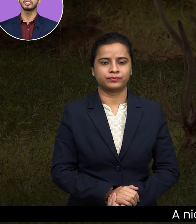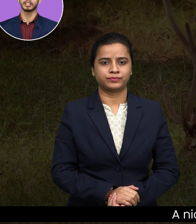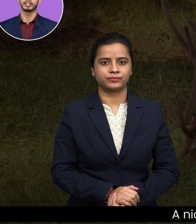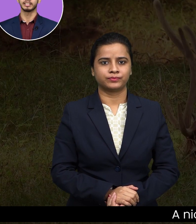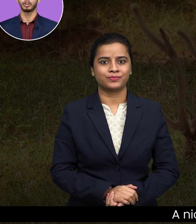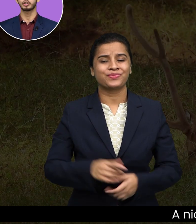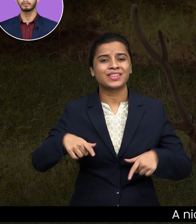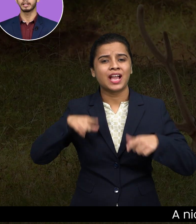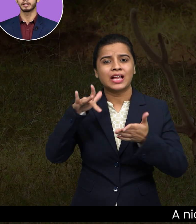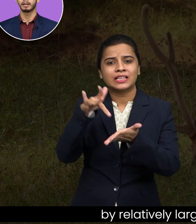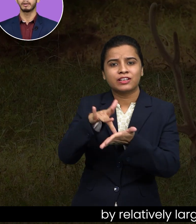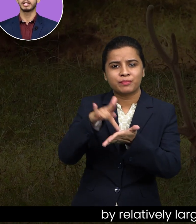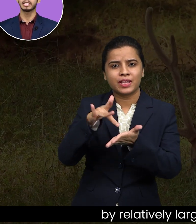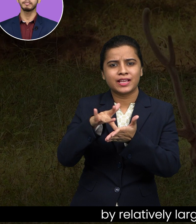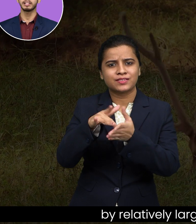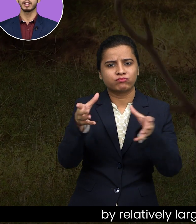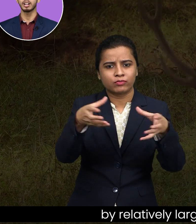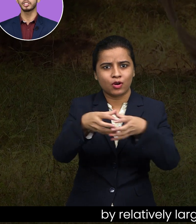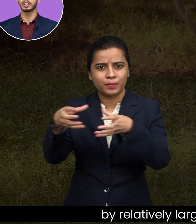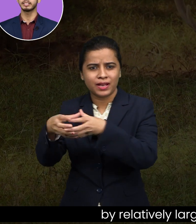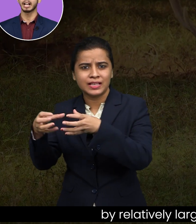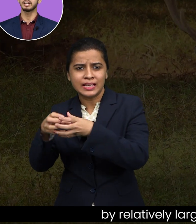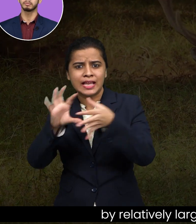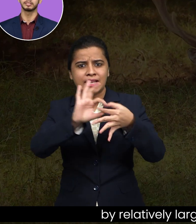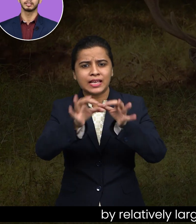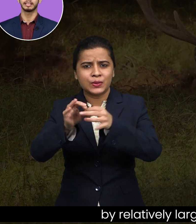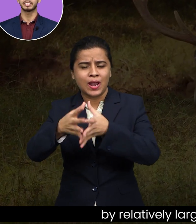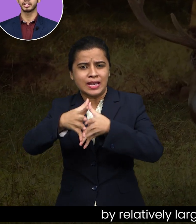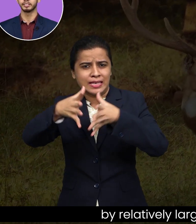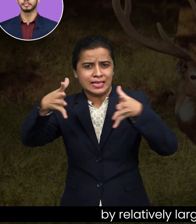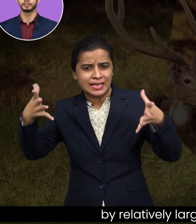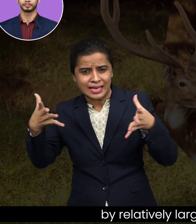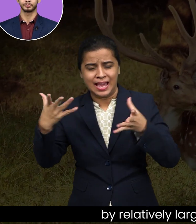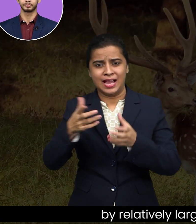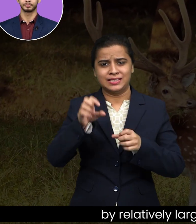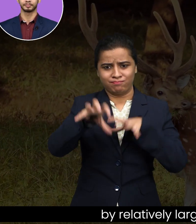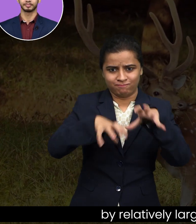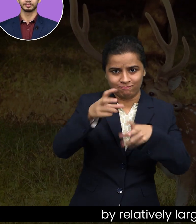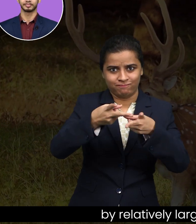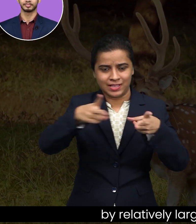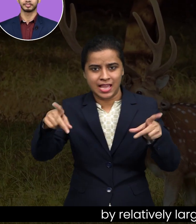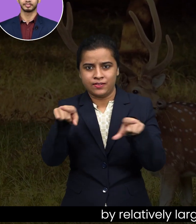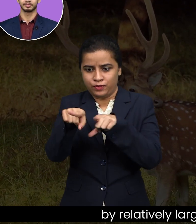A niche is occupied by relatively large grazing animals like deer.